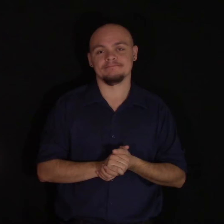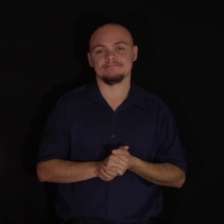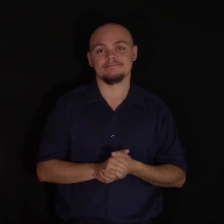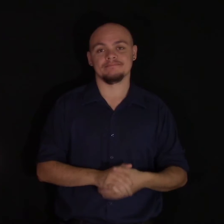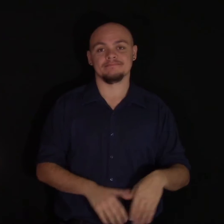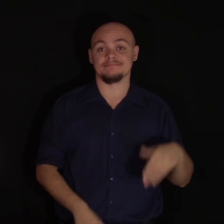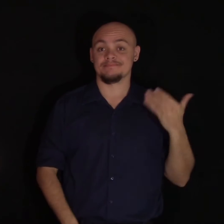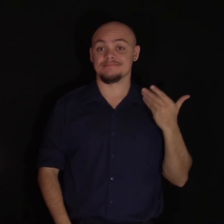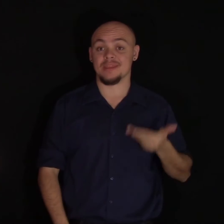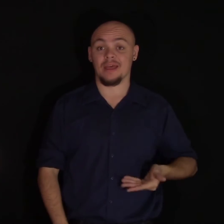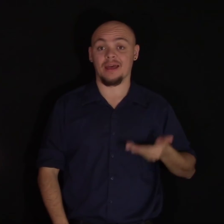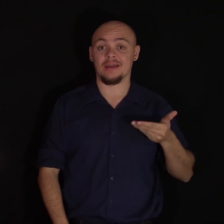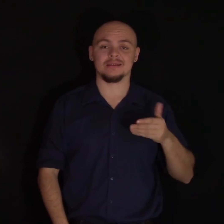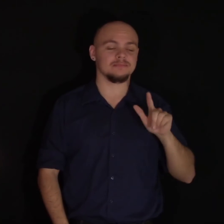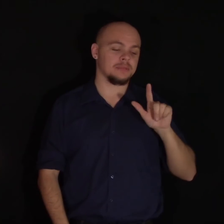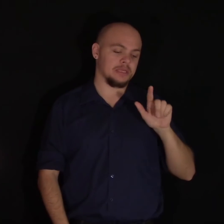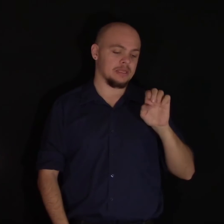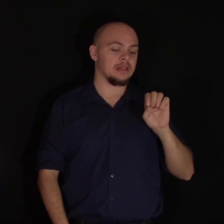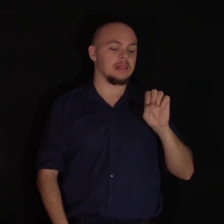I am a lesbian.